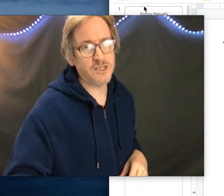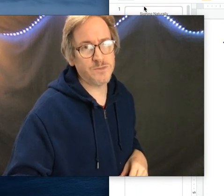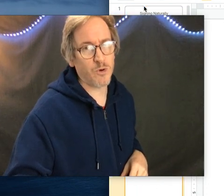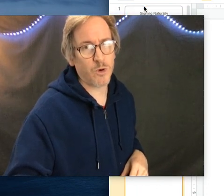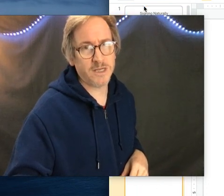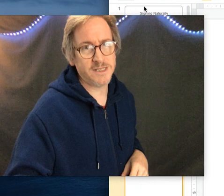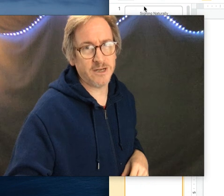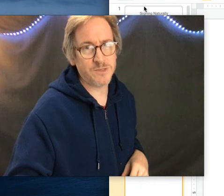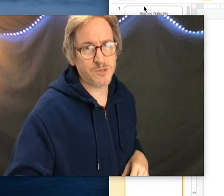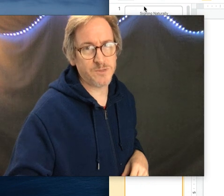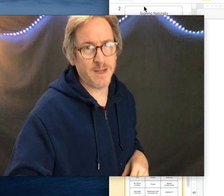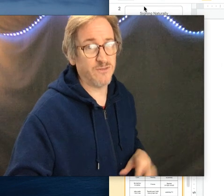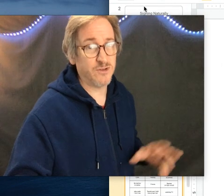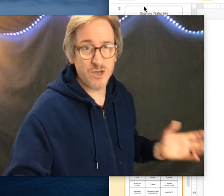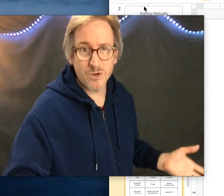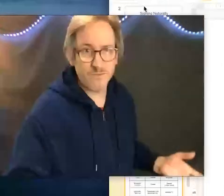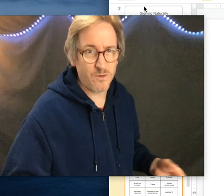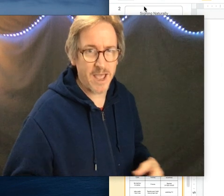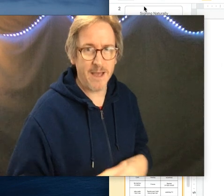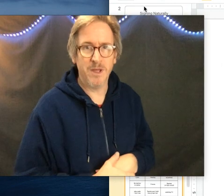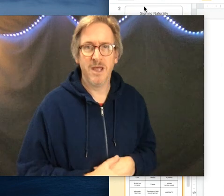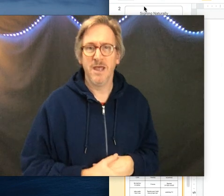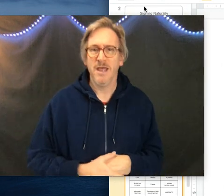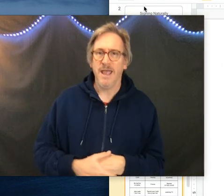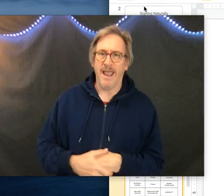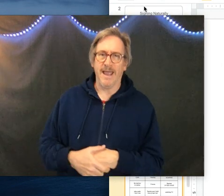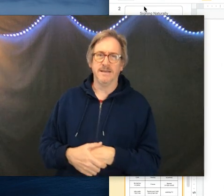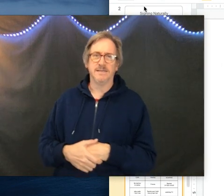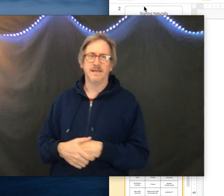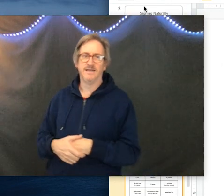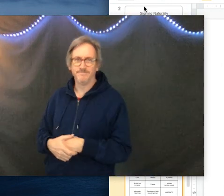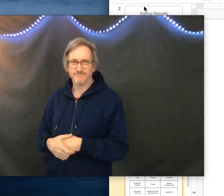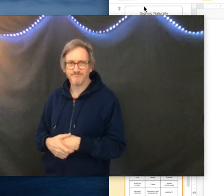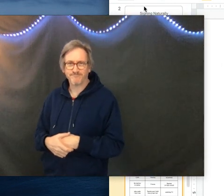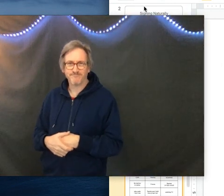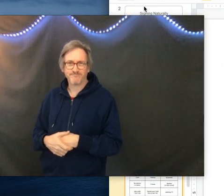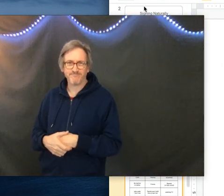this is just more work on signers' perspective. There's no new vocab, and